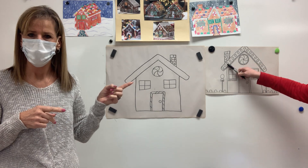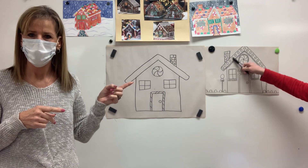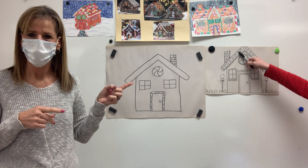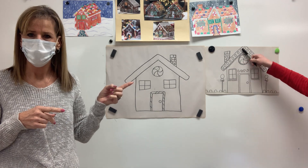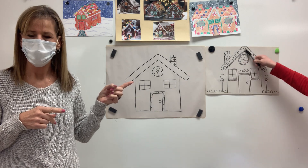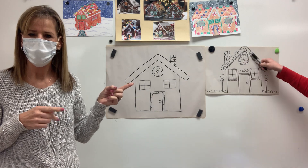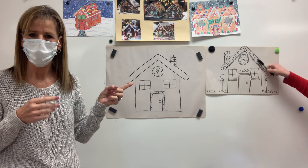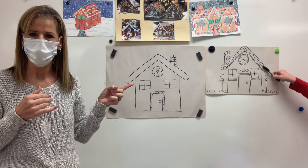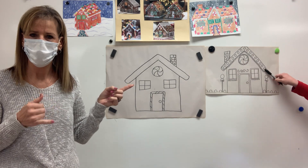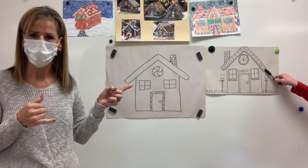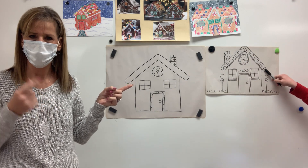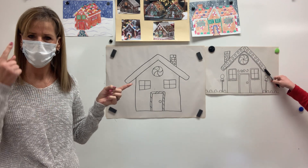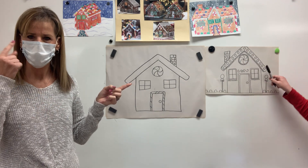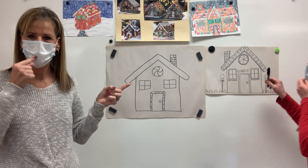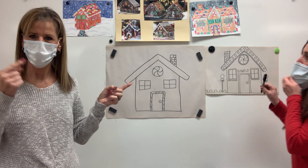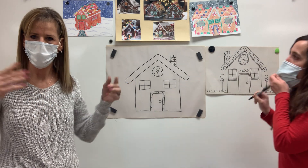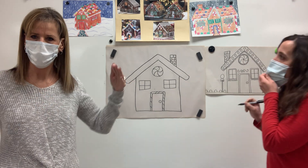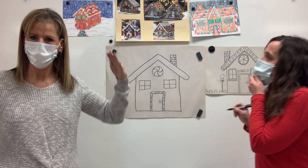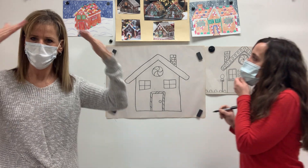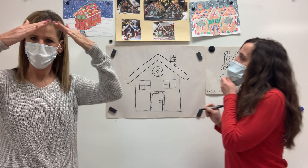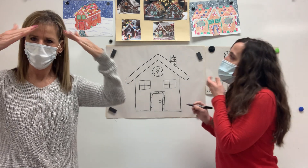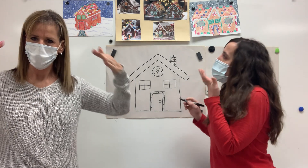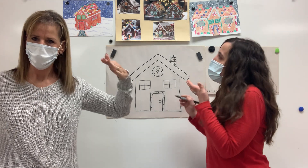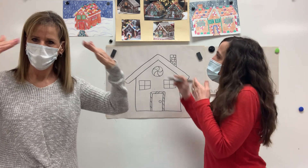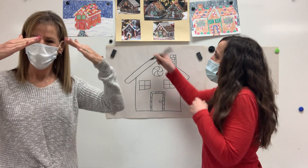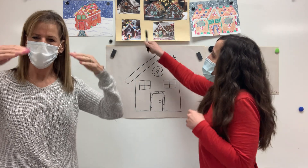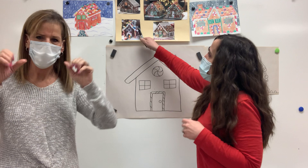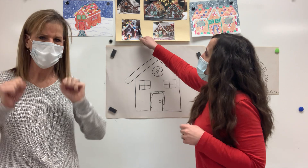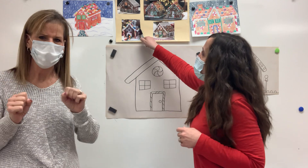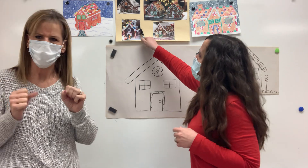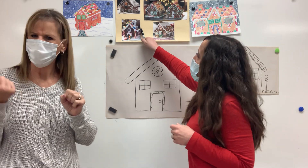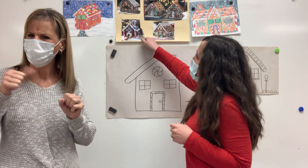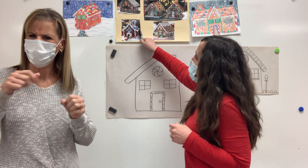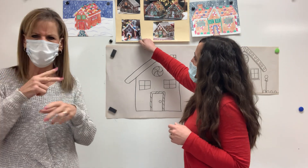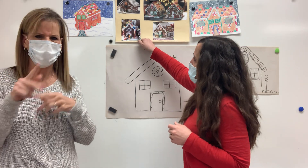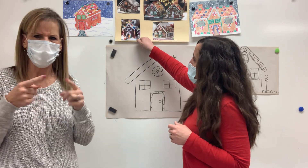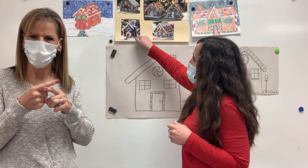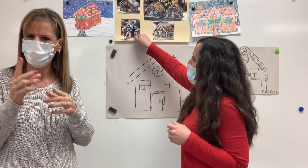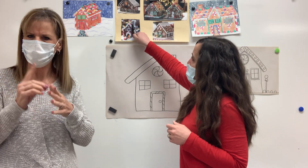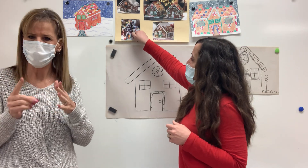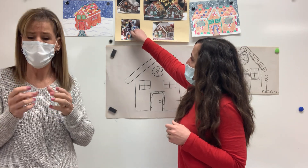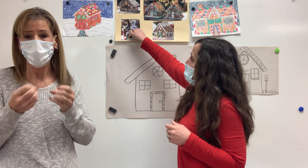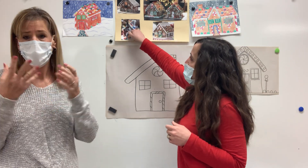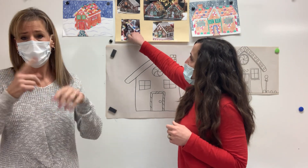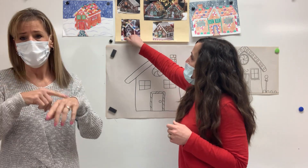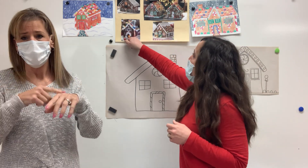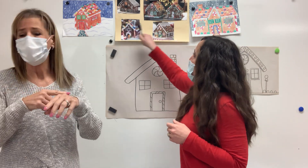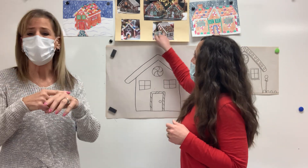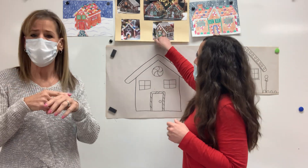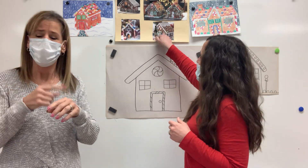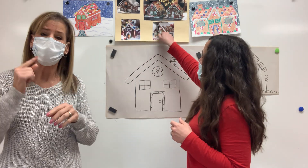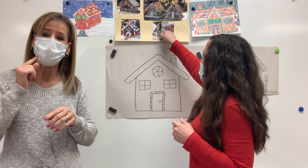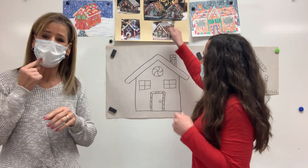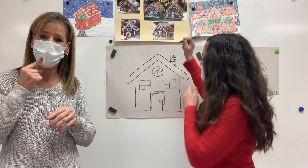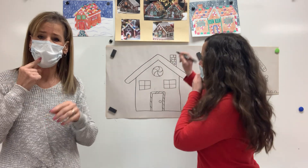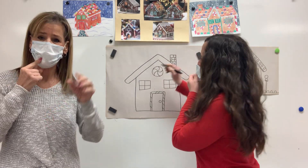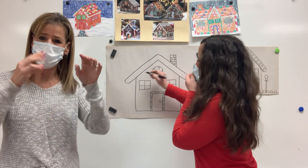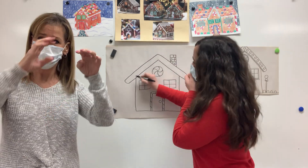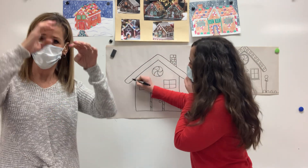Now let's think about the roof. I could do any sort of design. A lot of times they do have candies lining the roof. So I